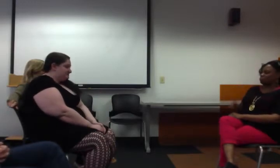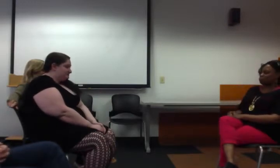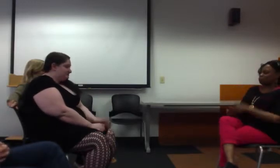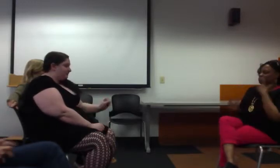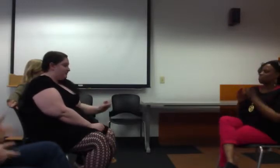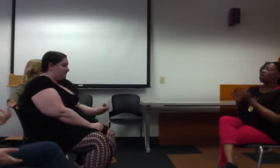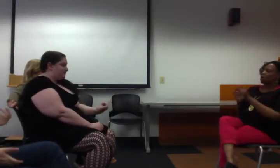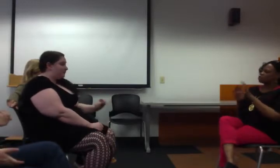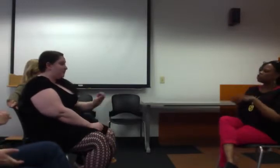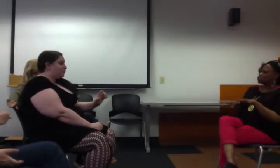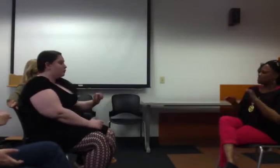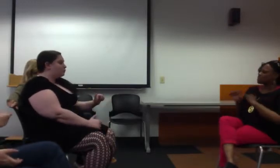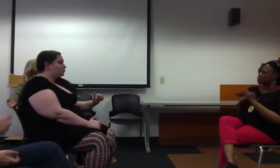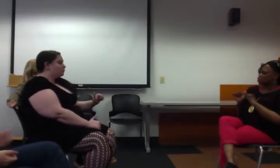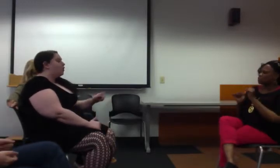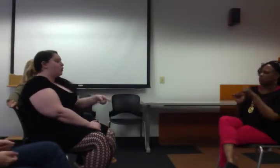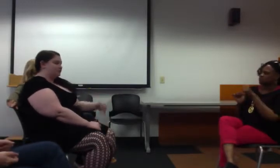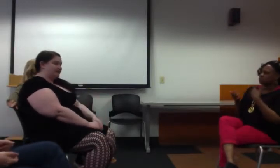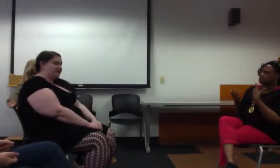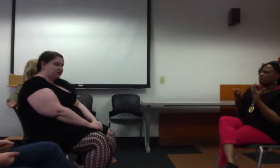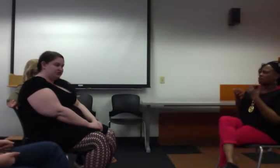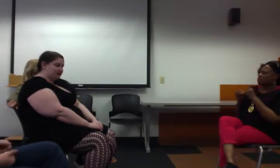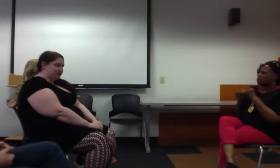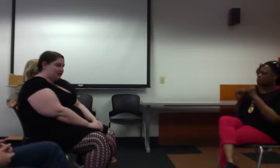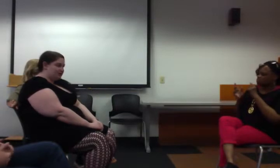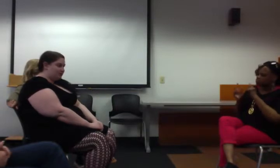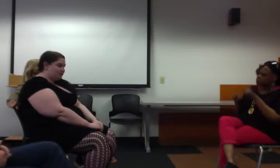And then the other theater. Oh, so yeah, the children's theater.